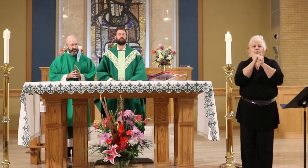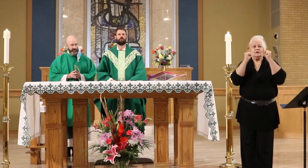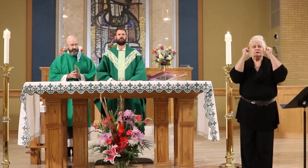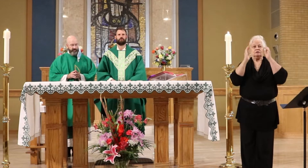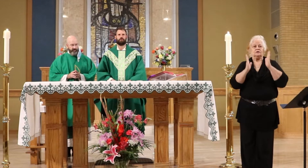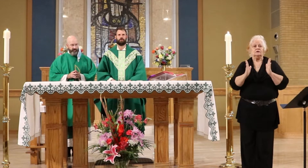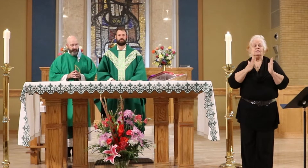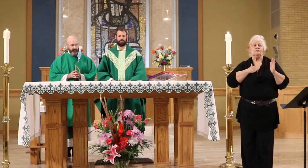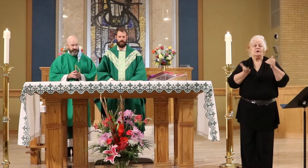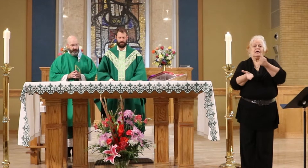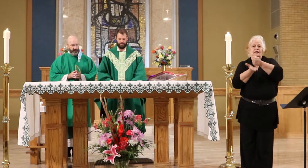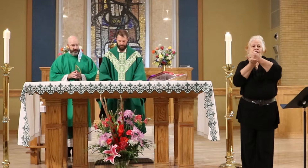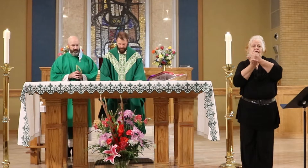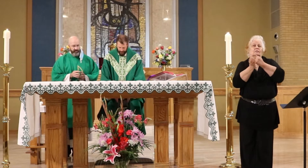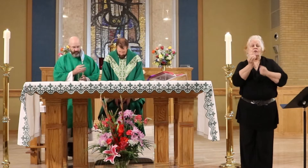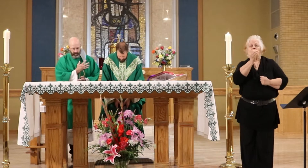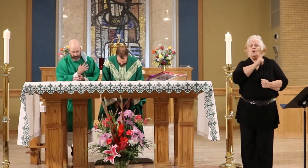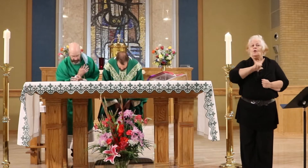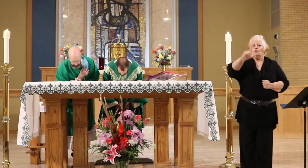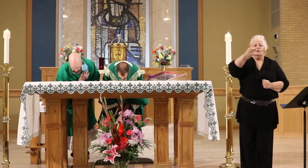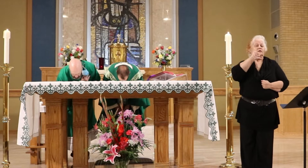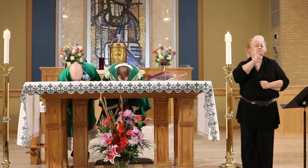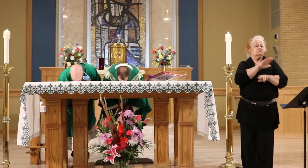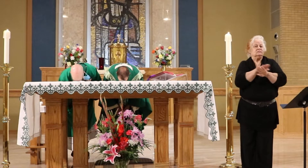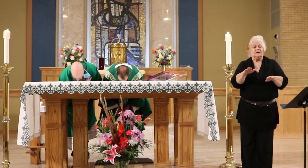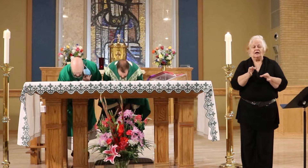help. O Lord, do not delay.